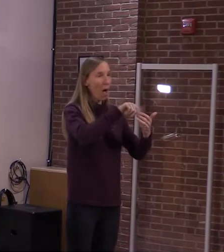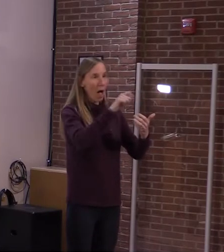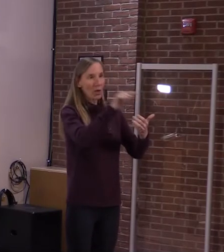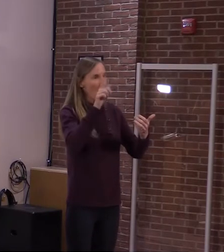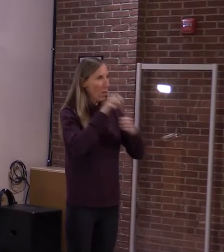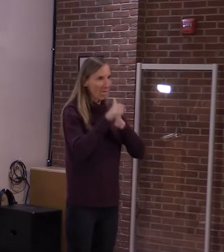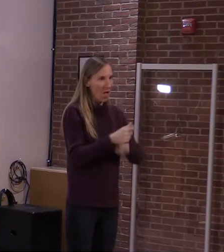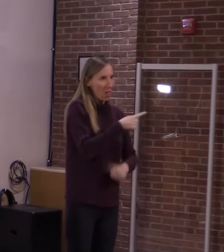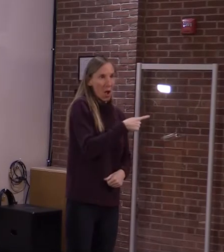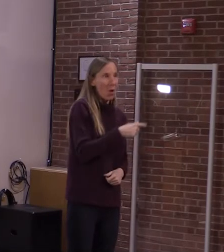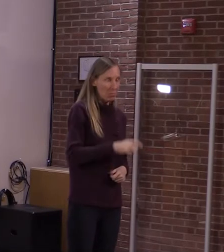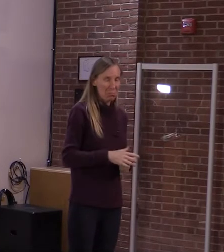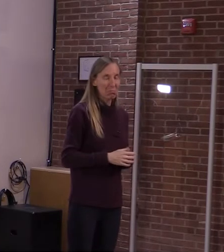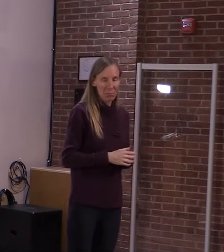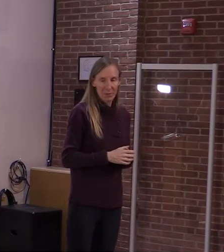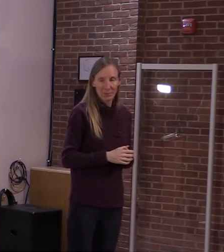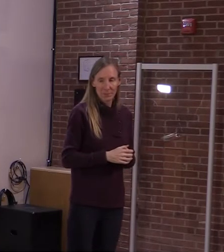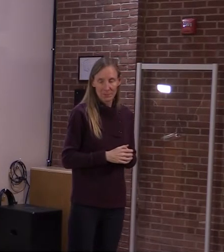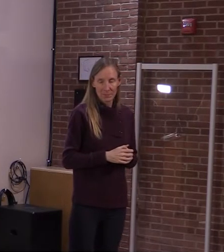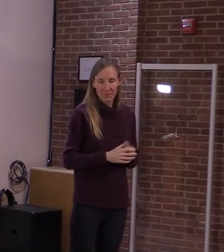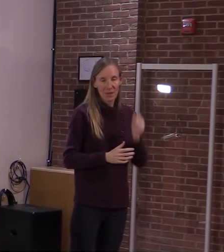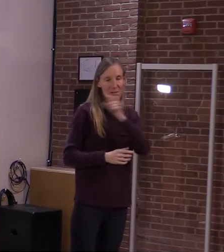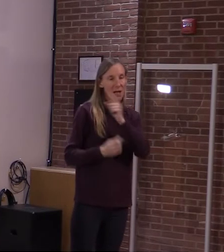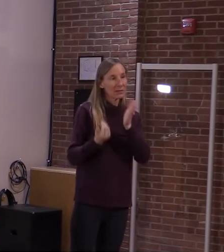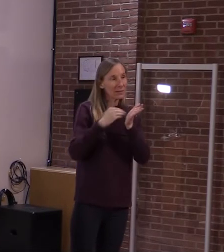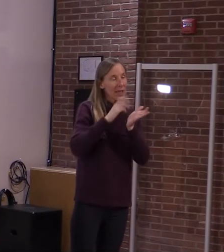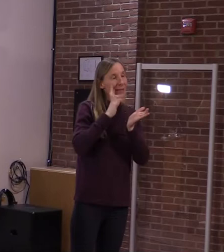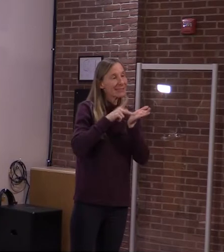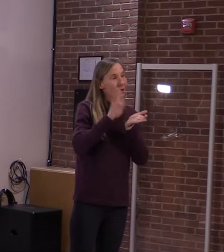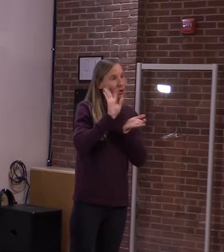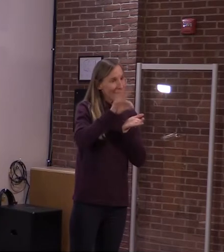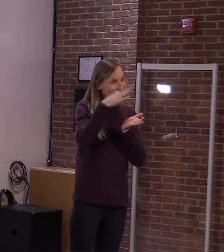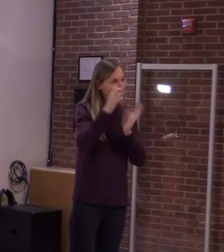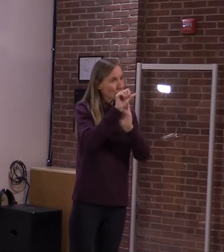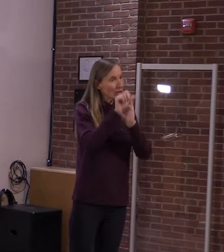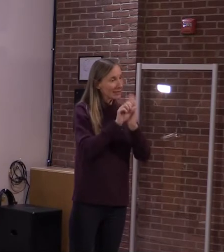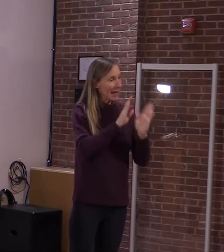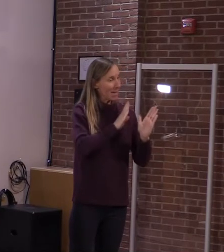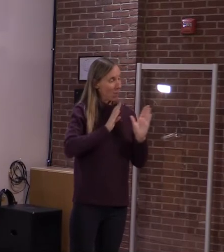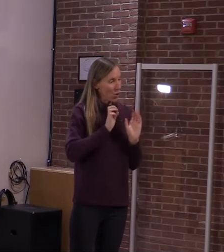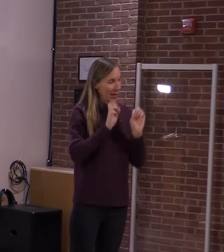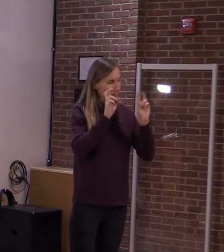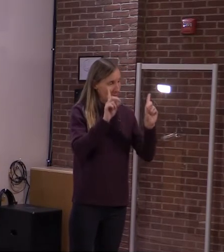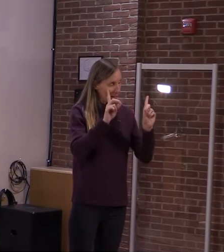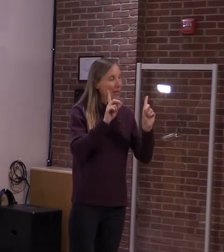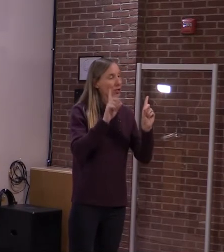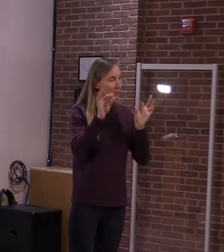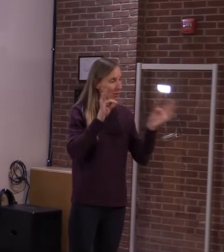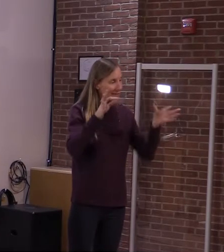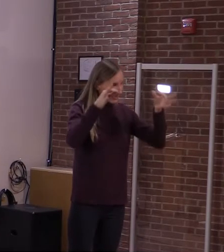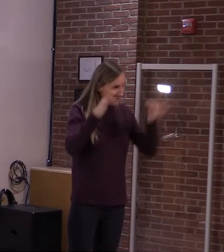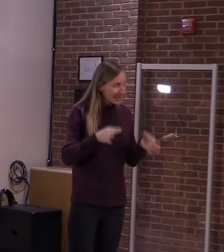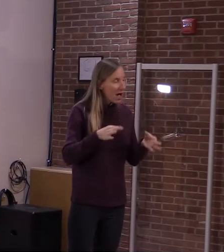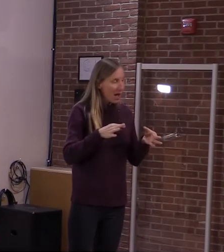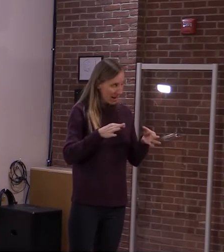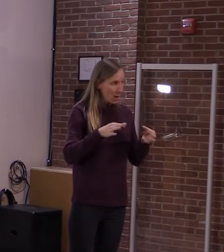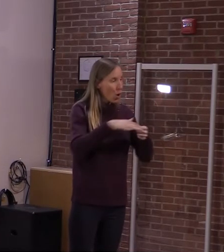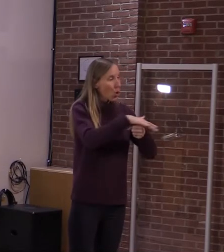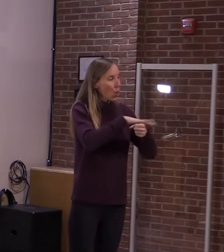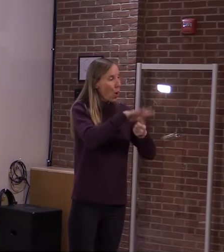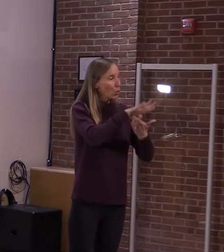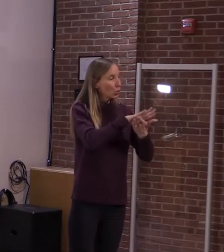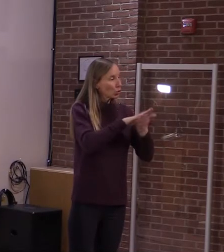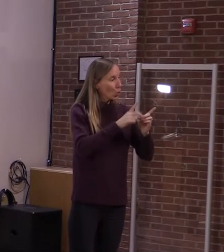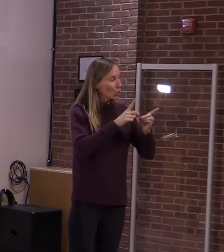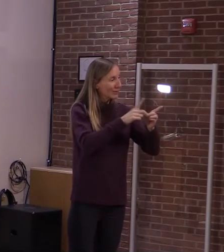forward. And Secretary French, the State Board of Education this week ruled that four local school districts must pay tuition